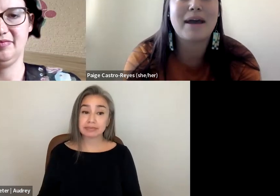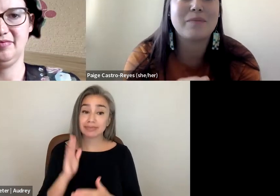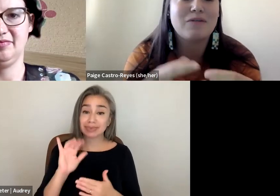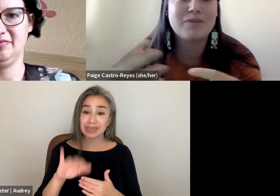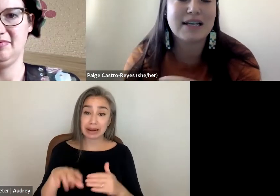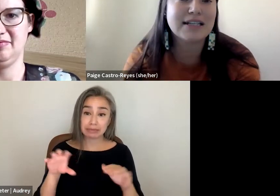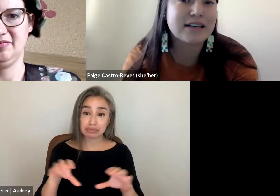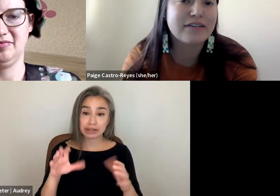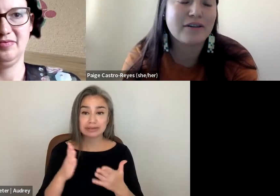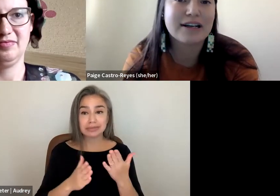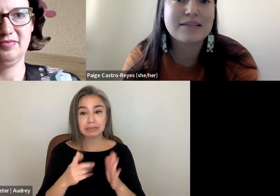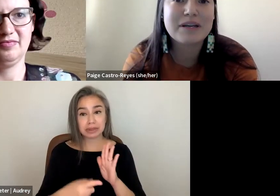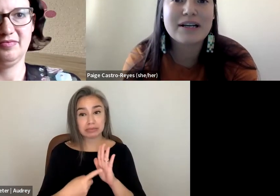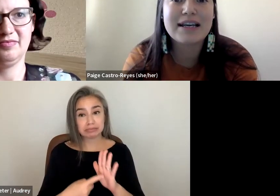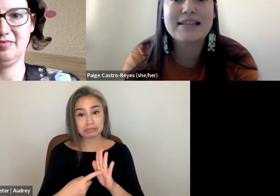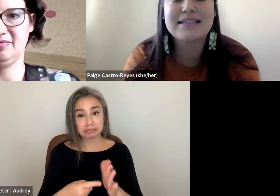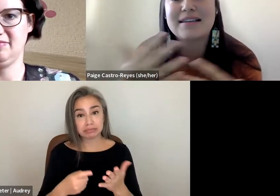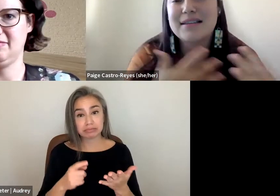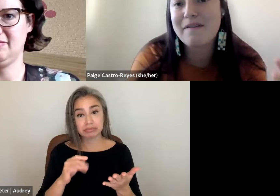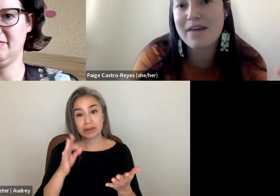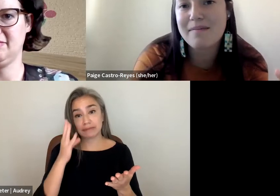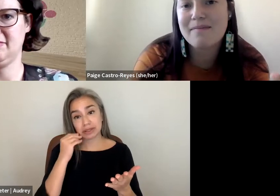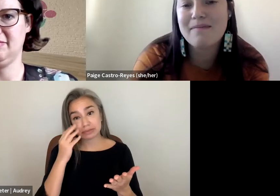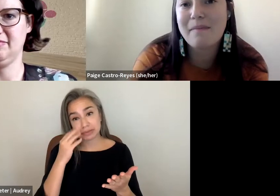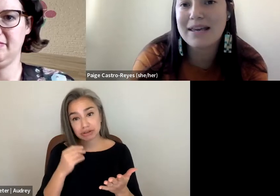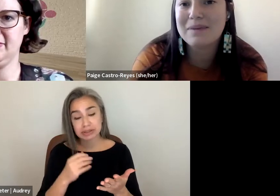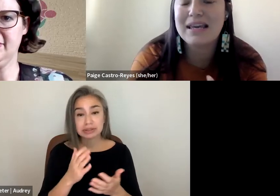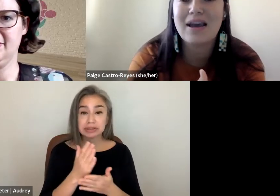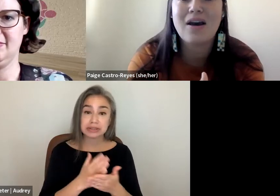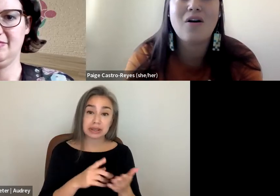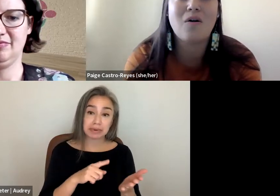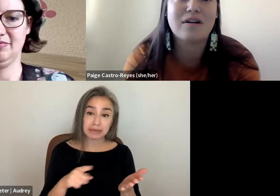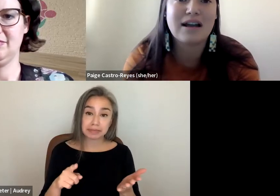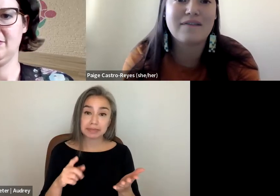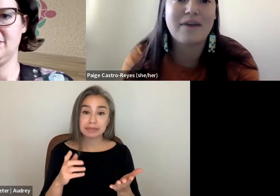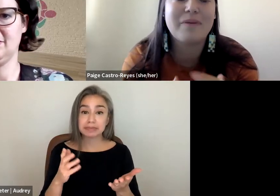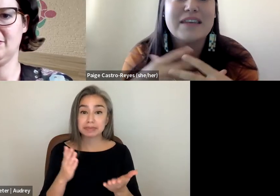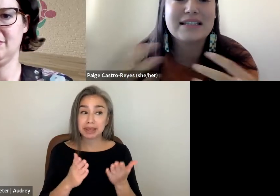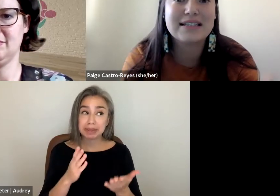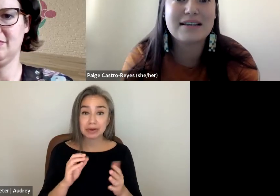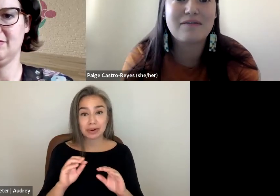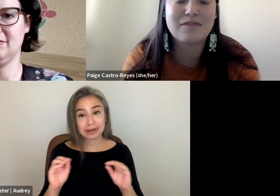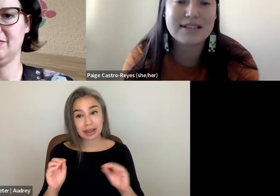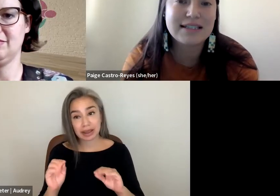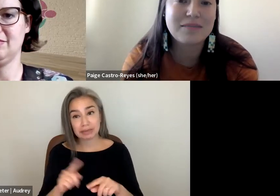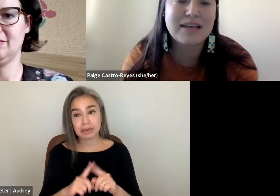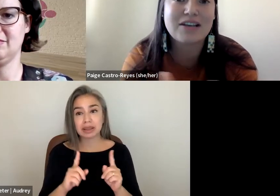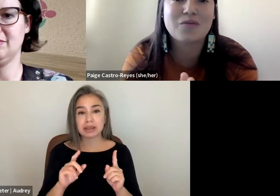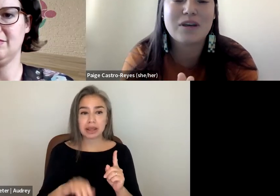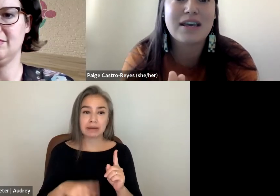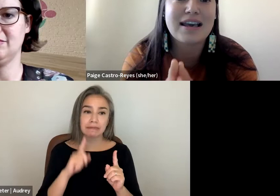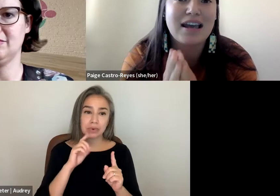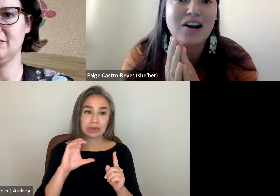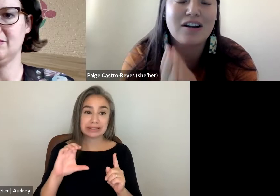practices might be representative of your experience. Some of them might be, or none of them, but this is for